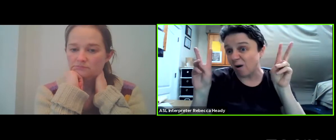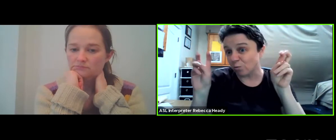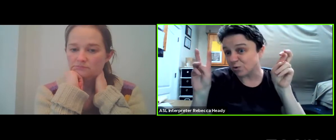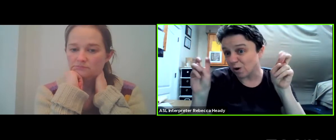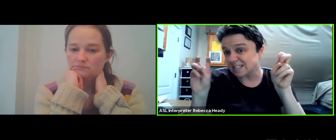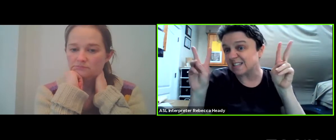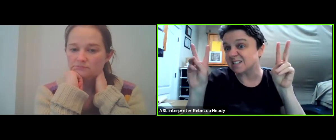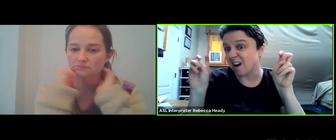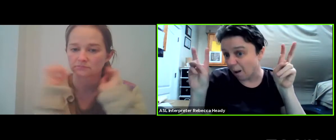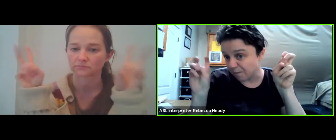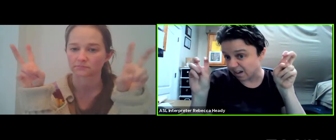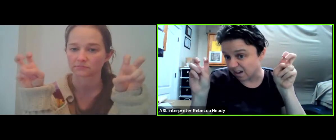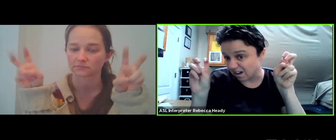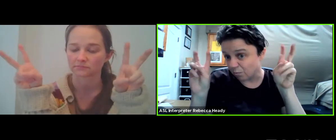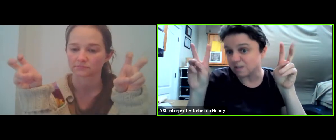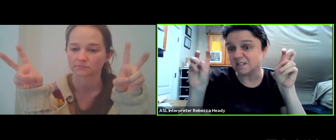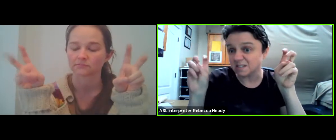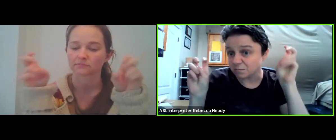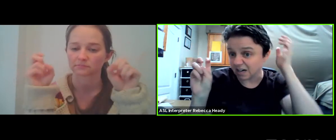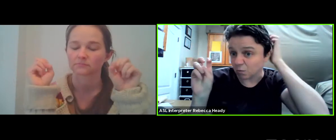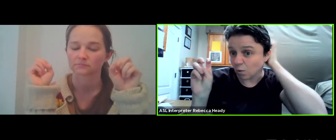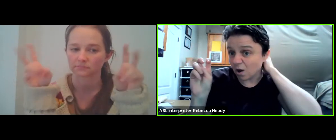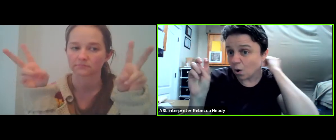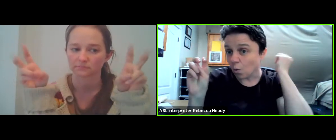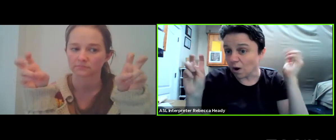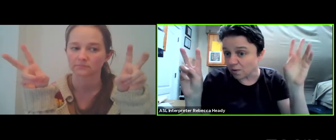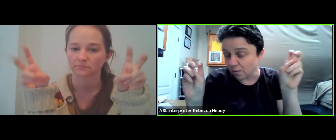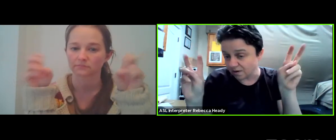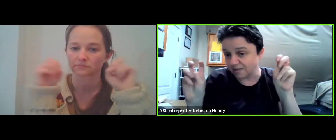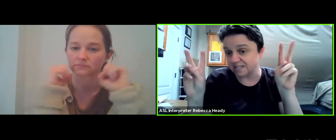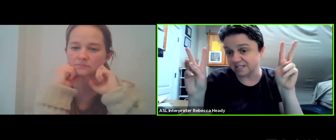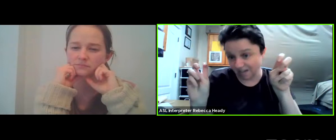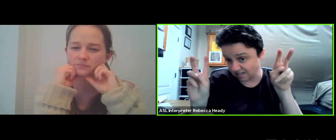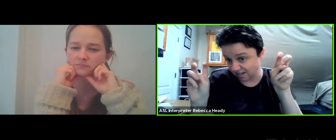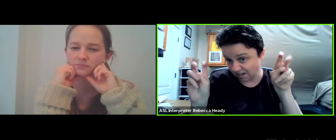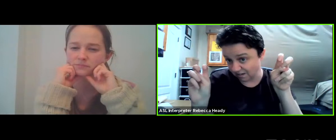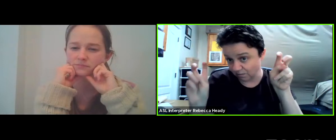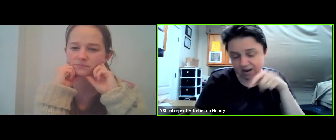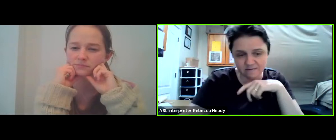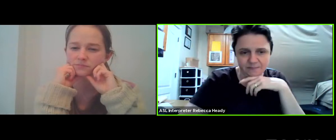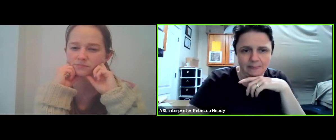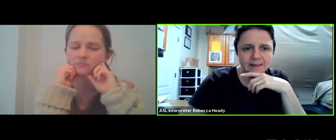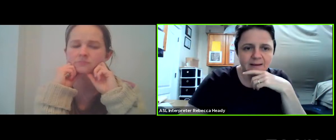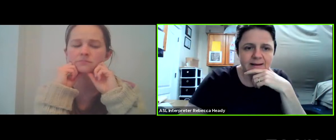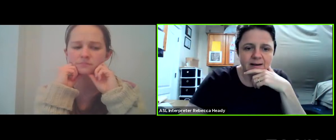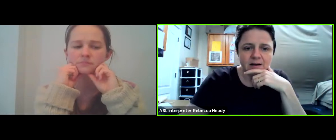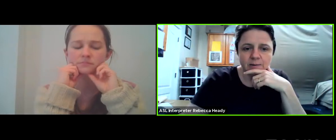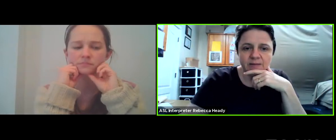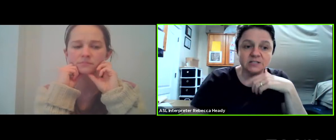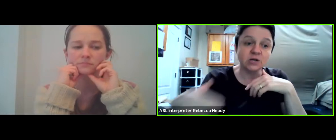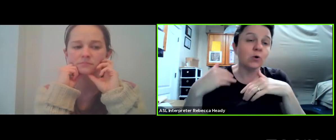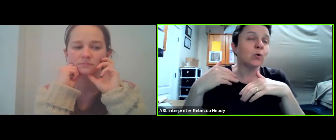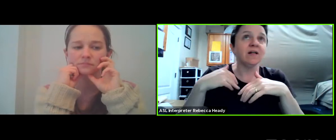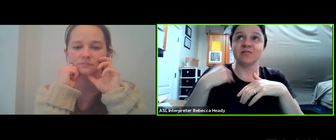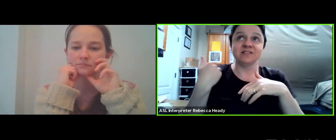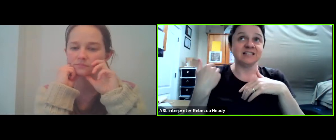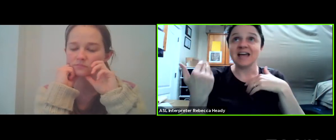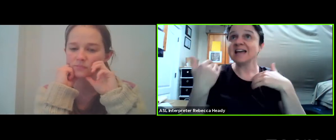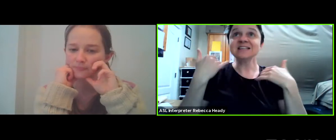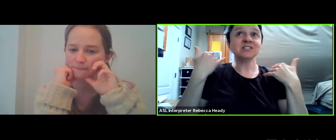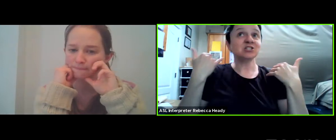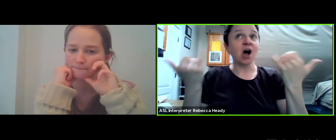is it about? What is the topic? What is the subject? What are we going to be discussing, right?